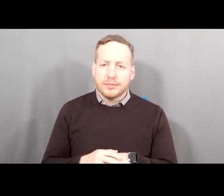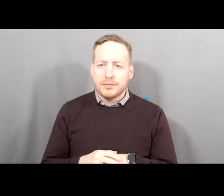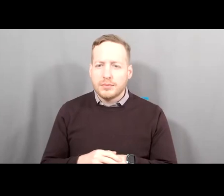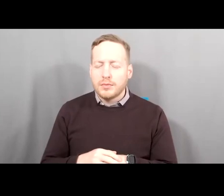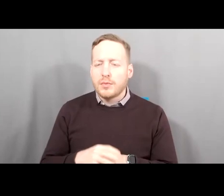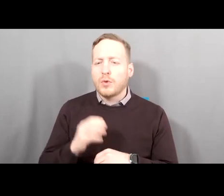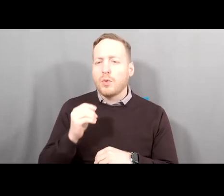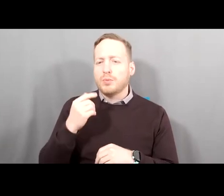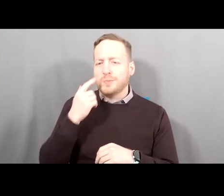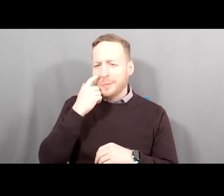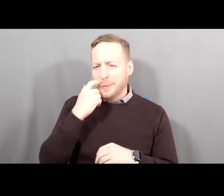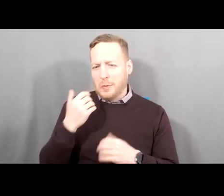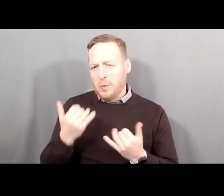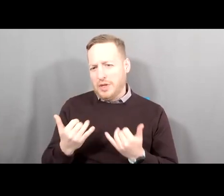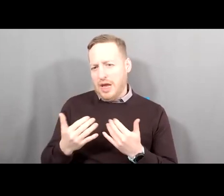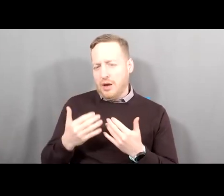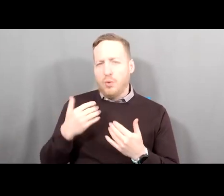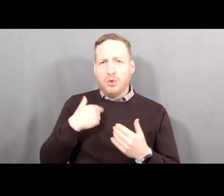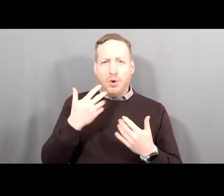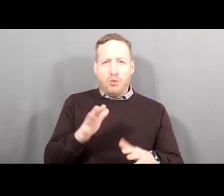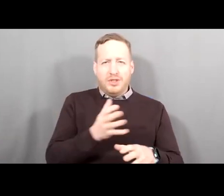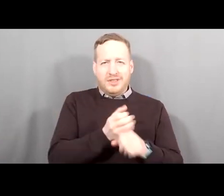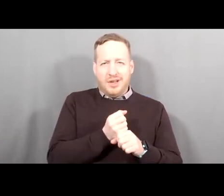can start on that work.